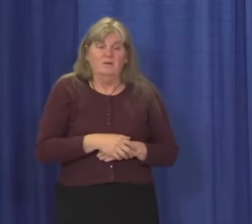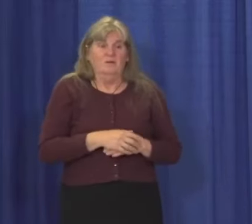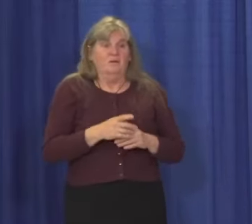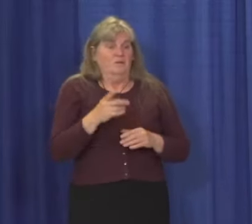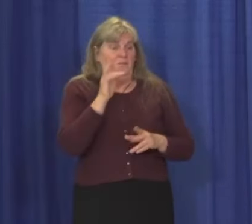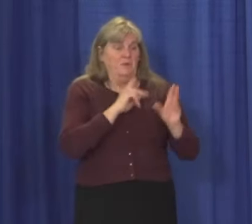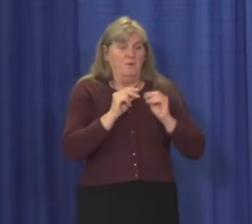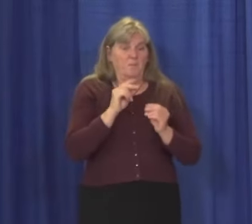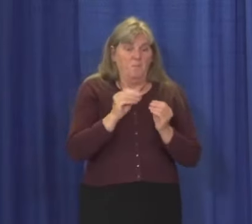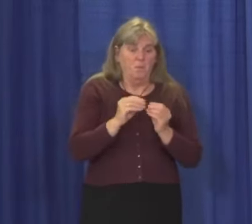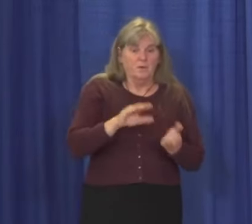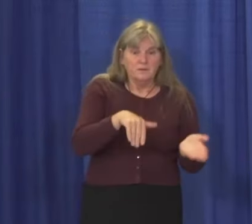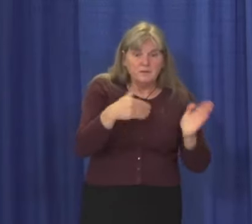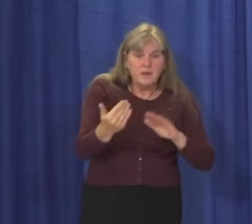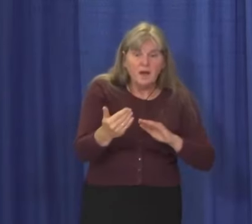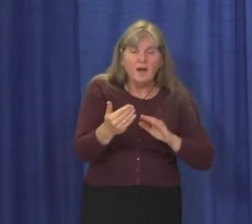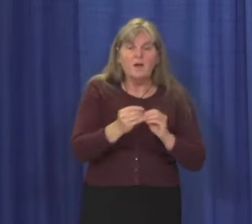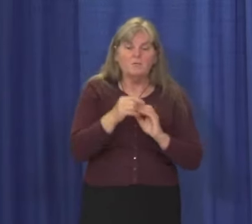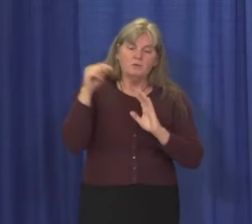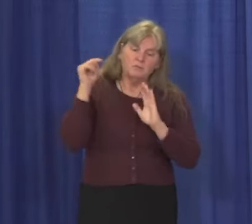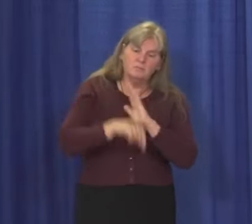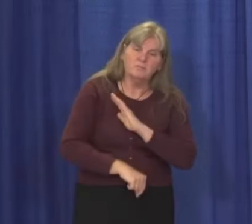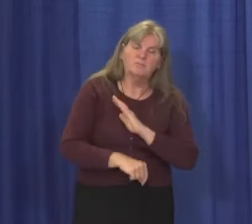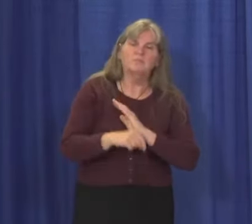require prolonged intensive care.